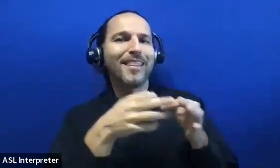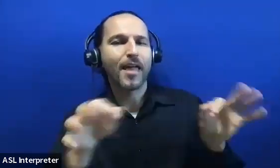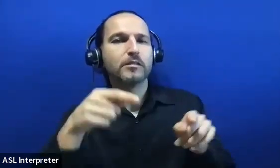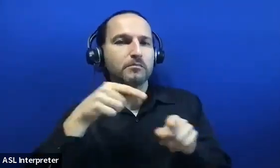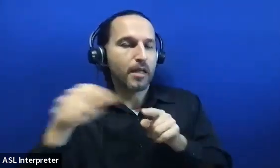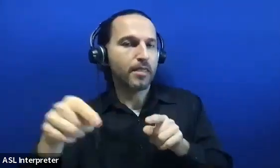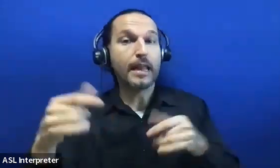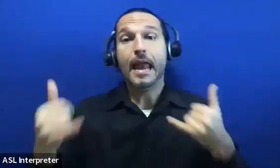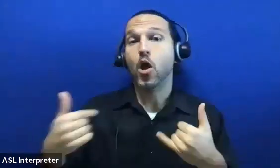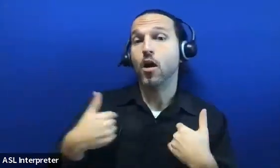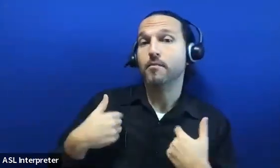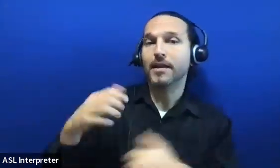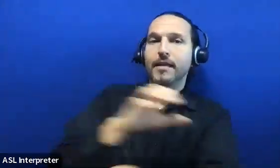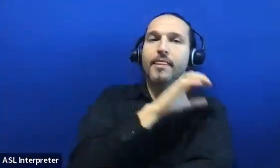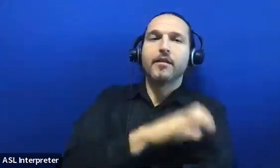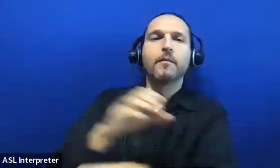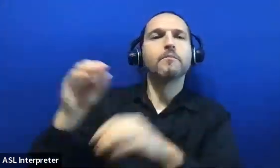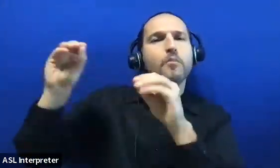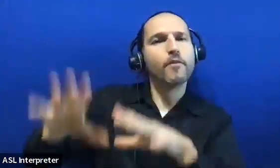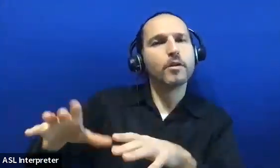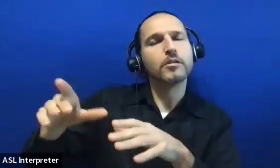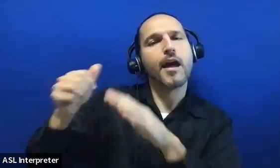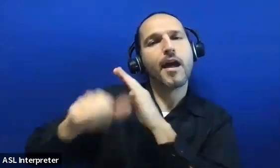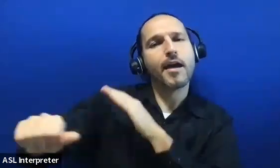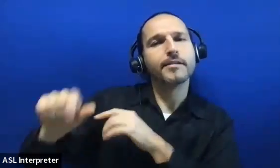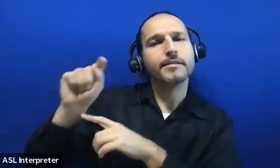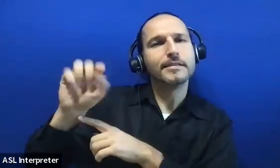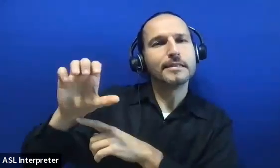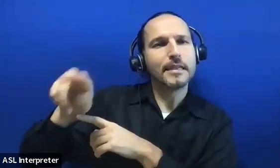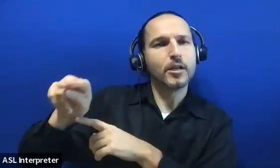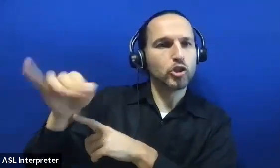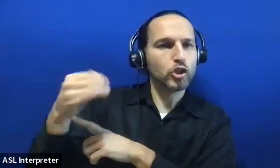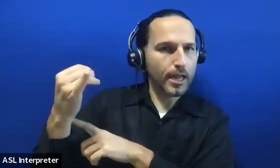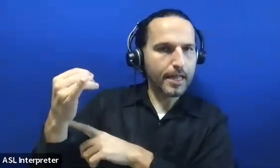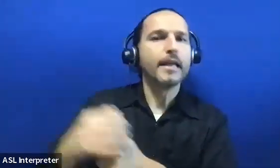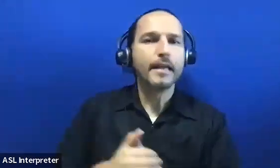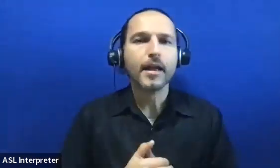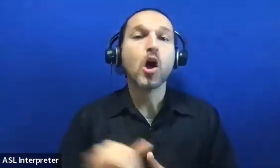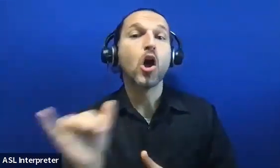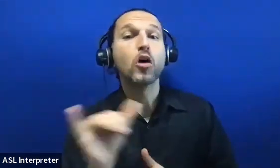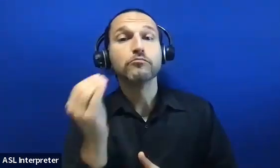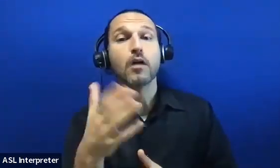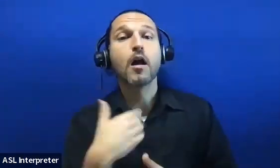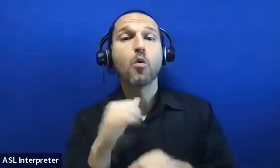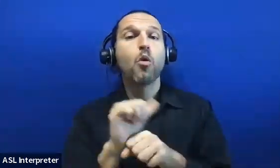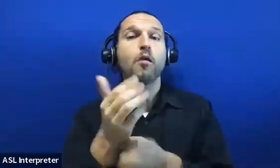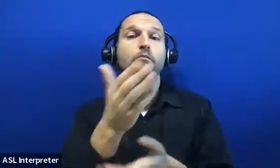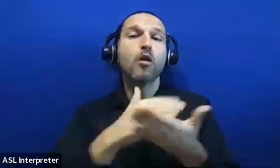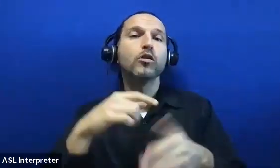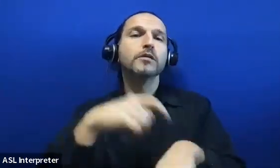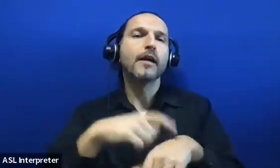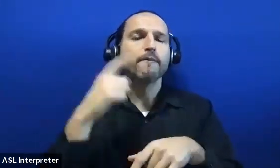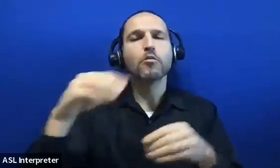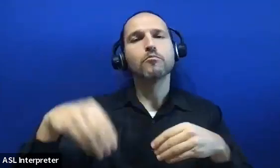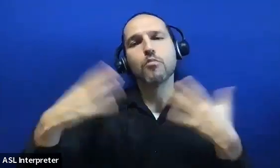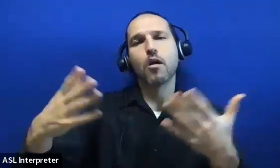I'm currently a clinical professor at the College of New Jersey. And I also work part-time to provide